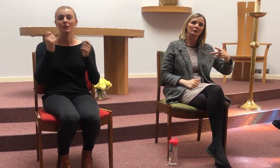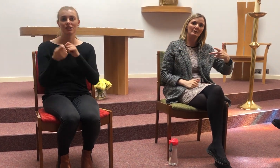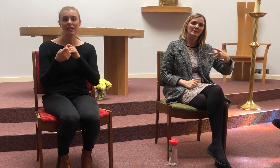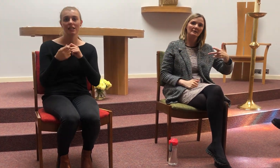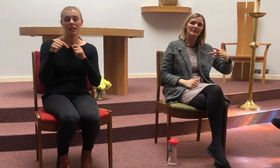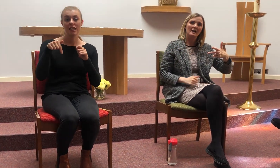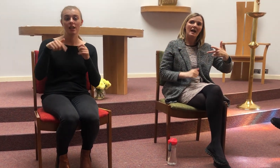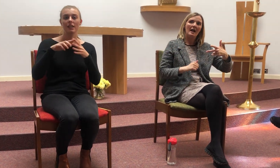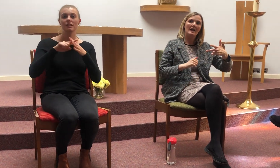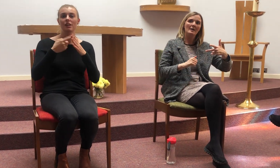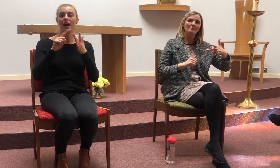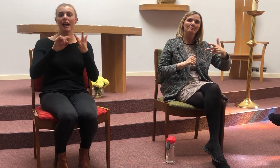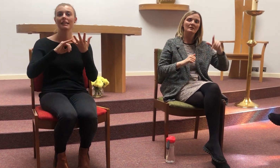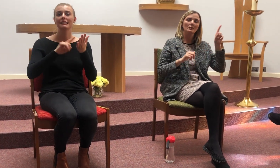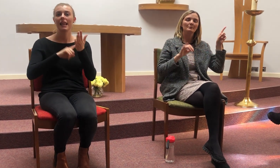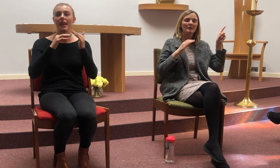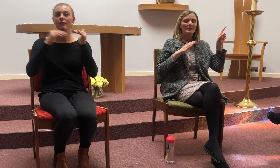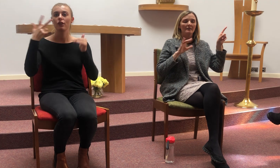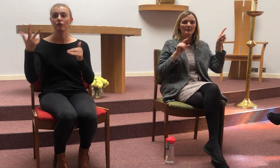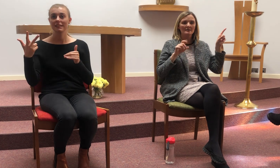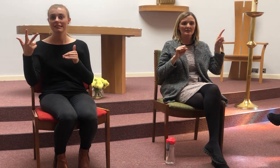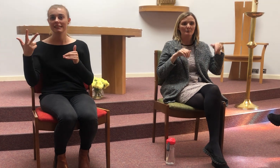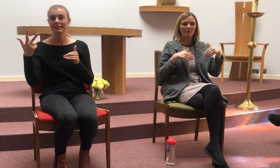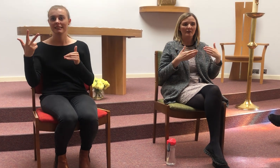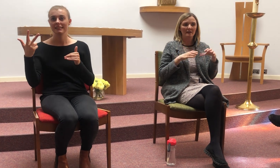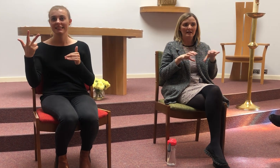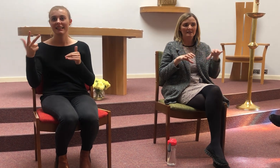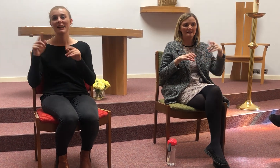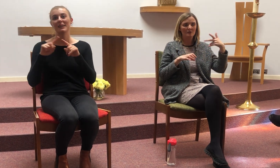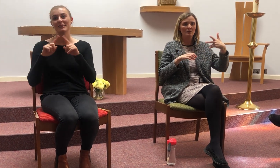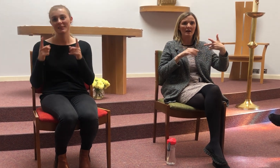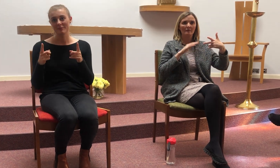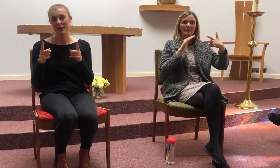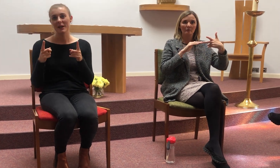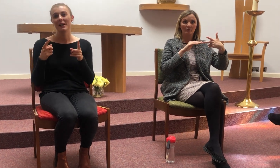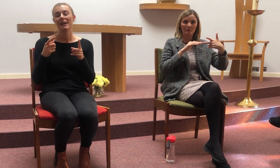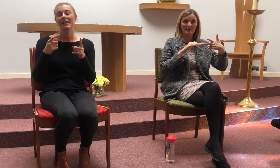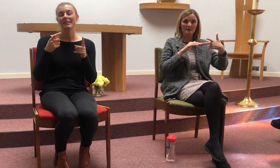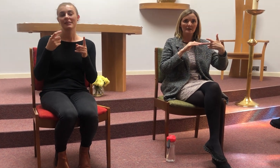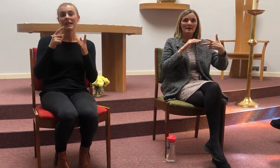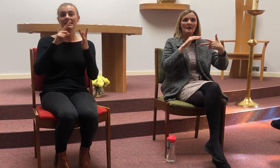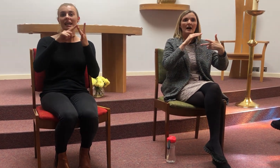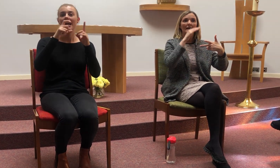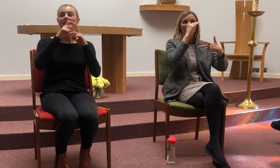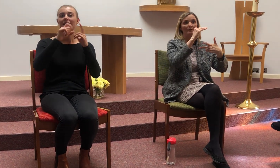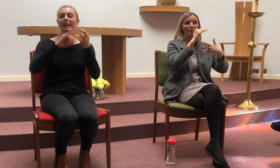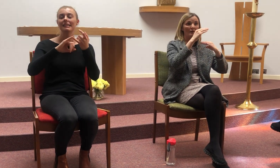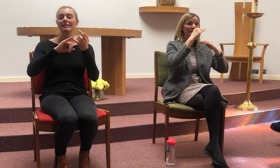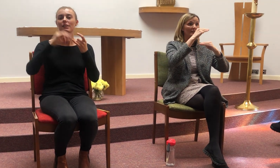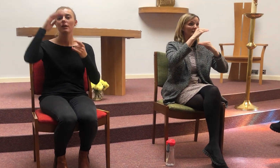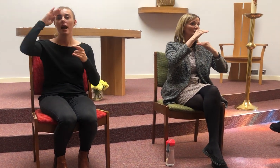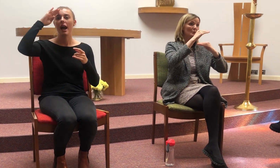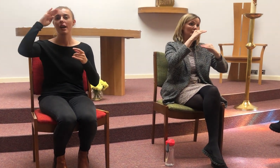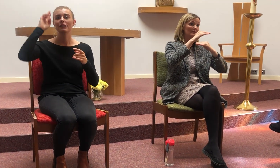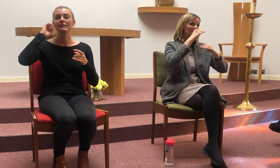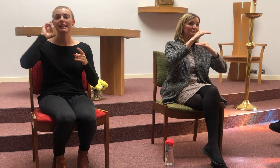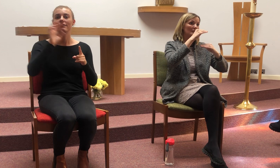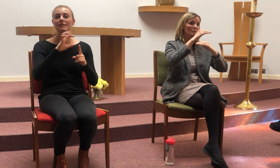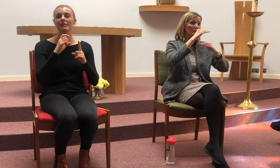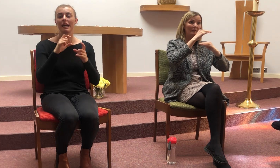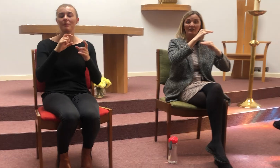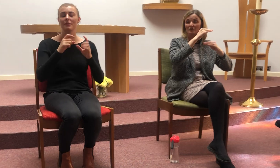at level 3. So the IDS provide classes, so you have level 3 and level 4, and they're the